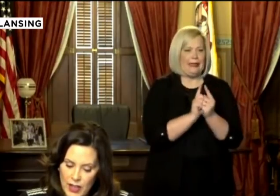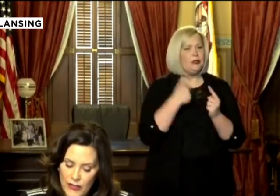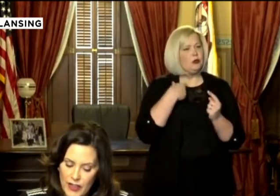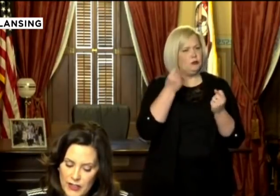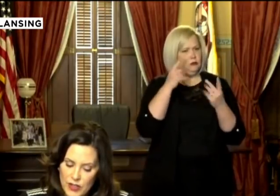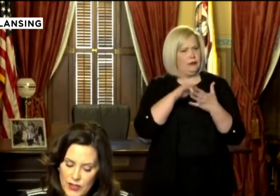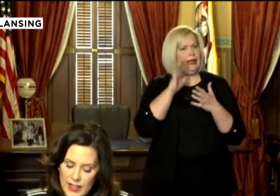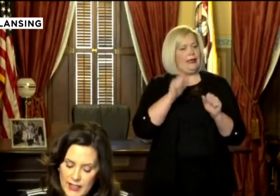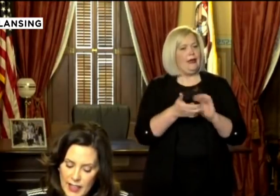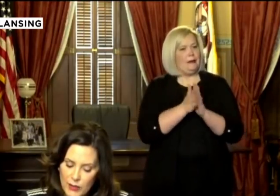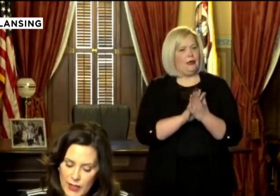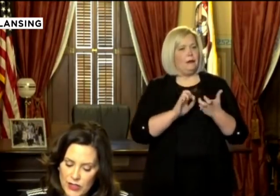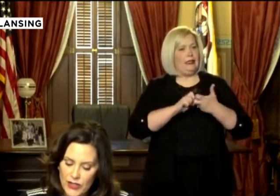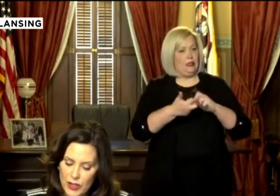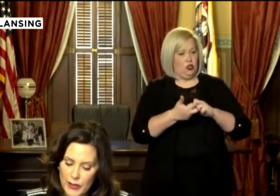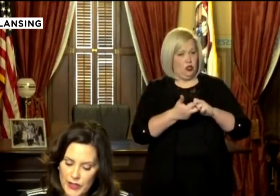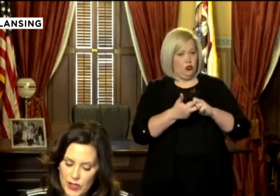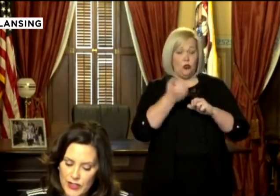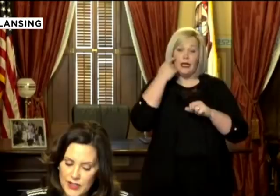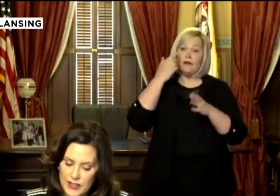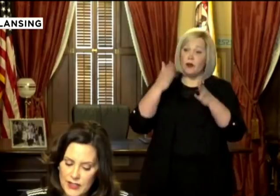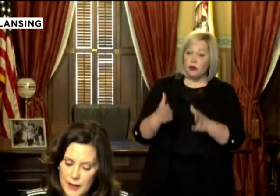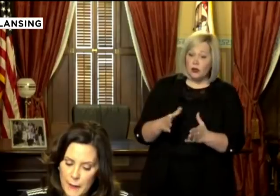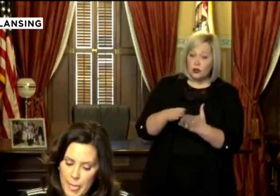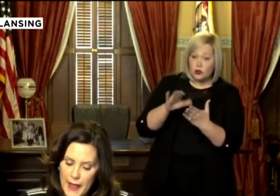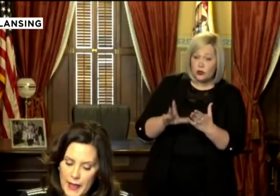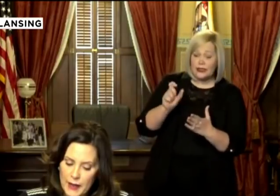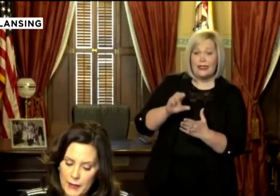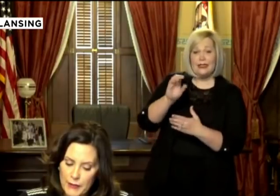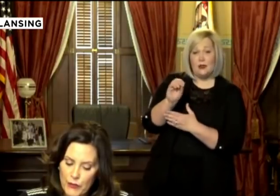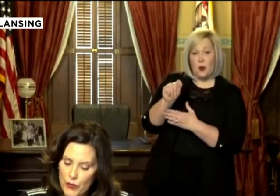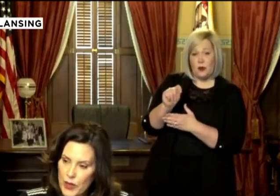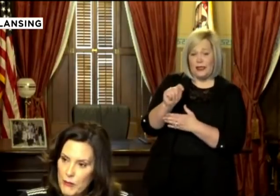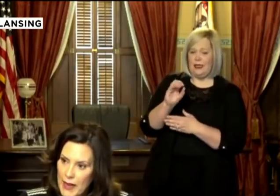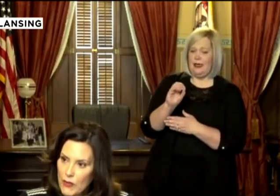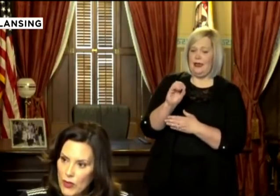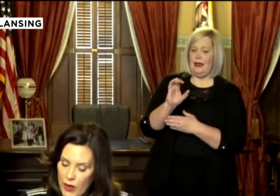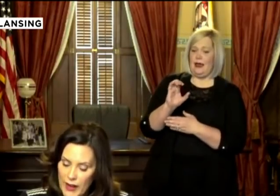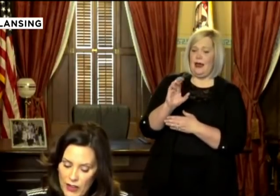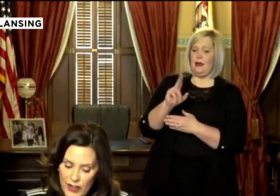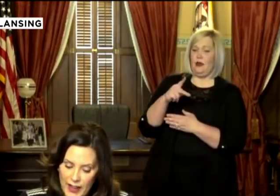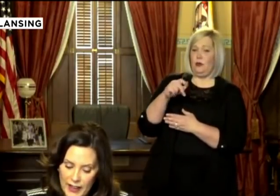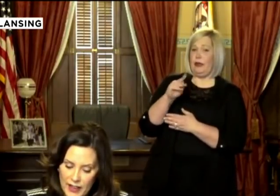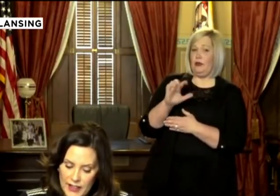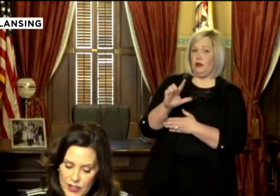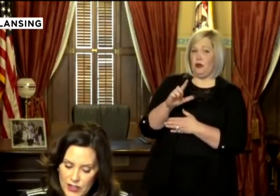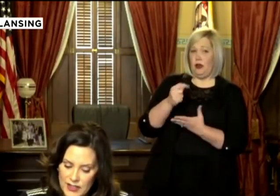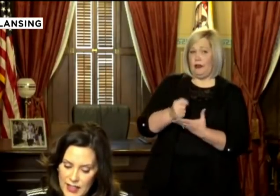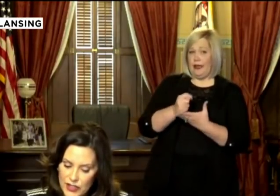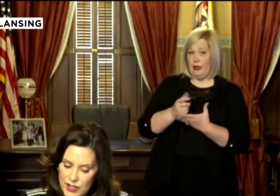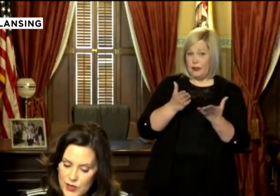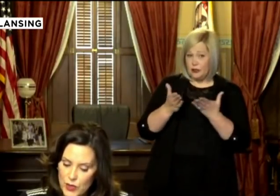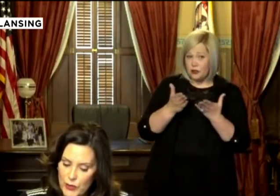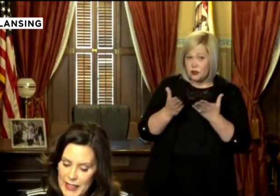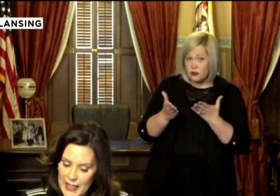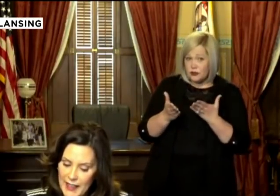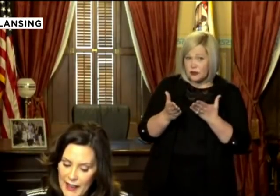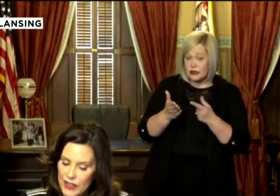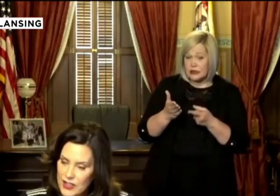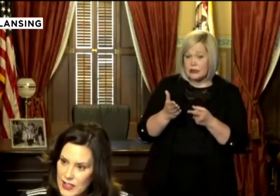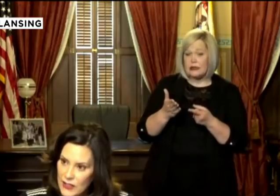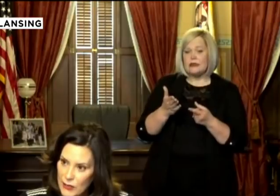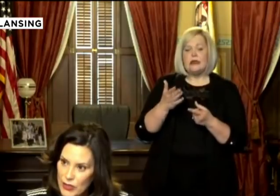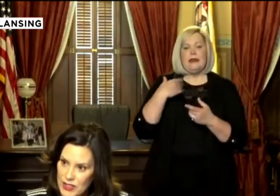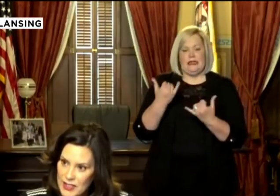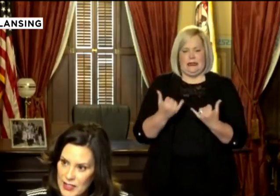issue. If a student needs occupational therapy services, it may require that additional sessions will be